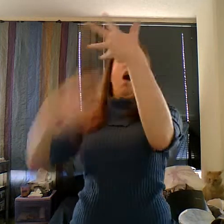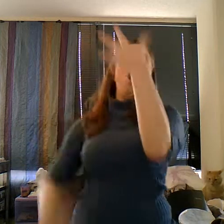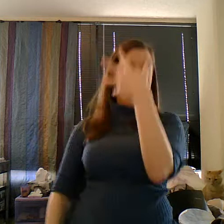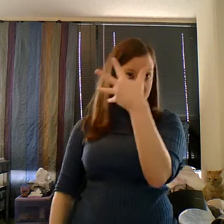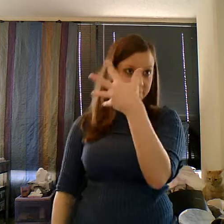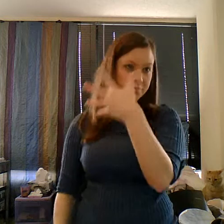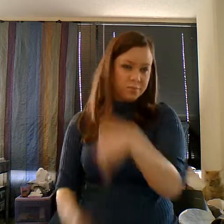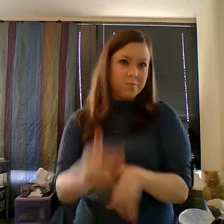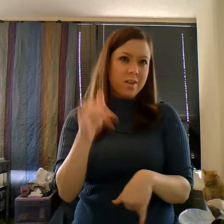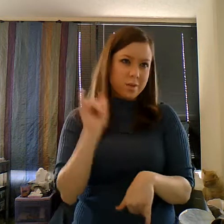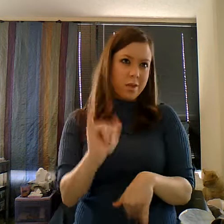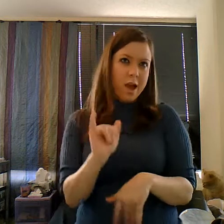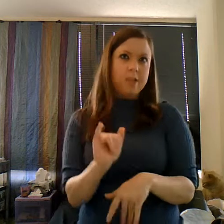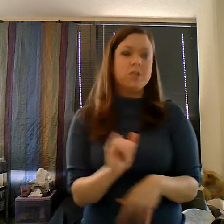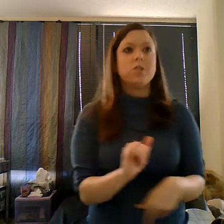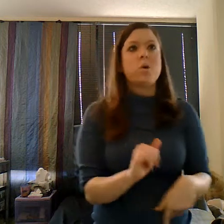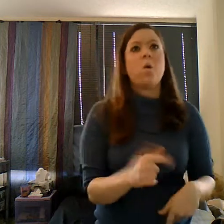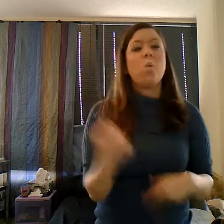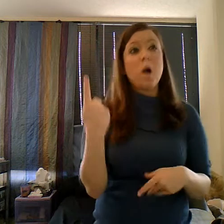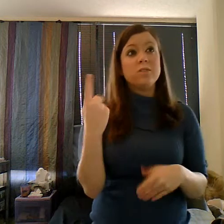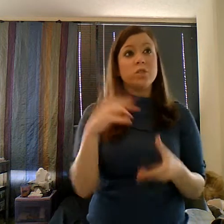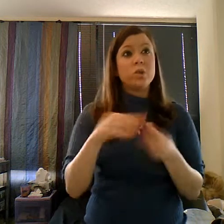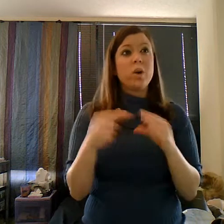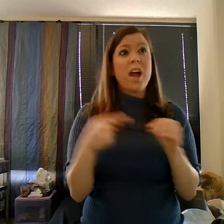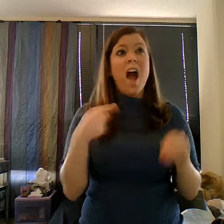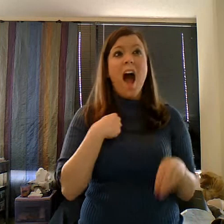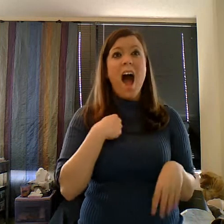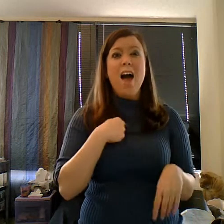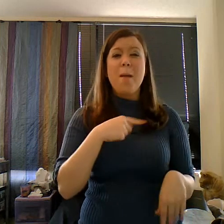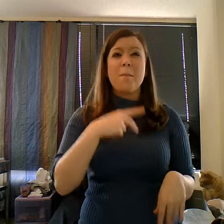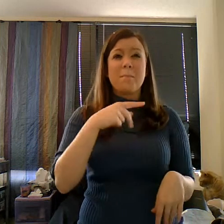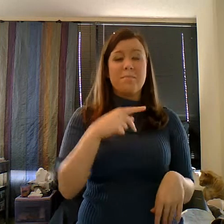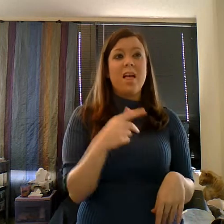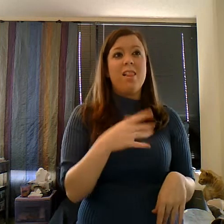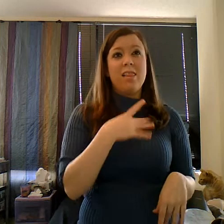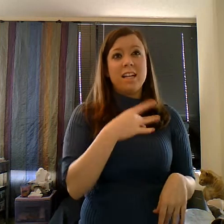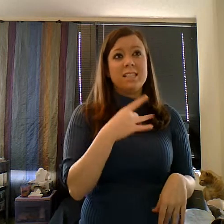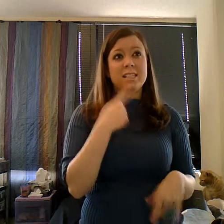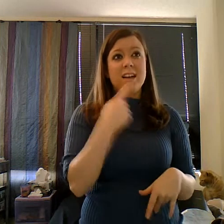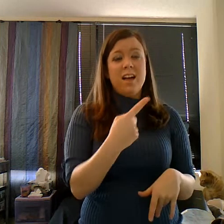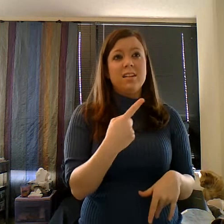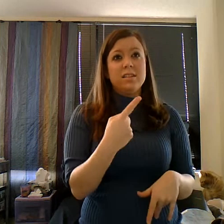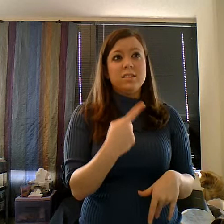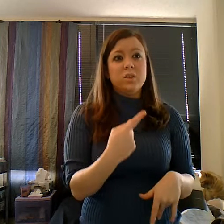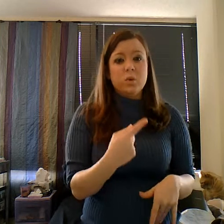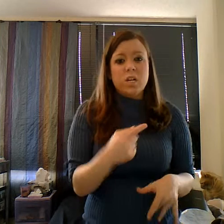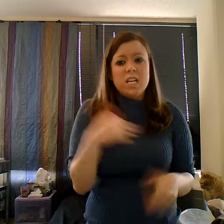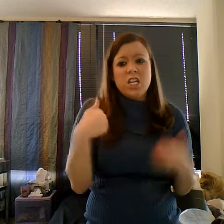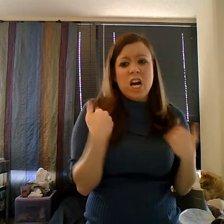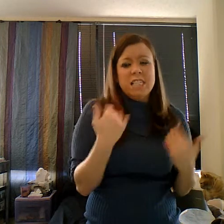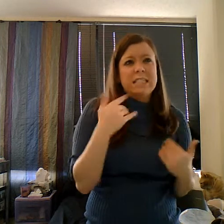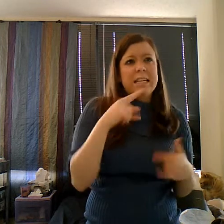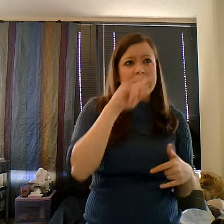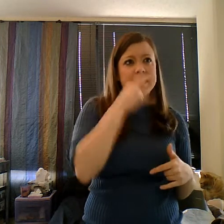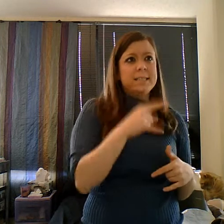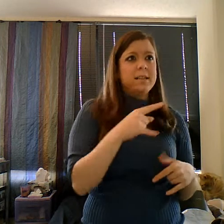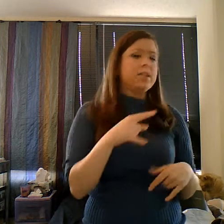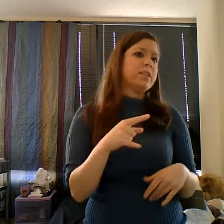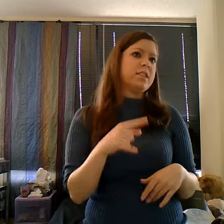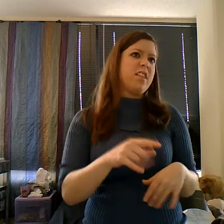that's really good for 2 to 5 or 2 to 6 years of age. And I'll just sort